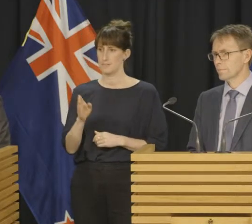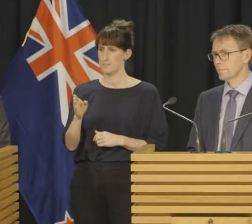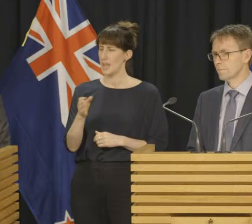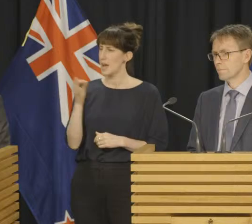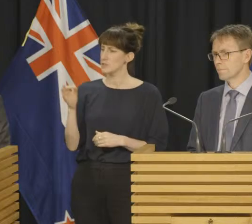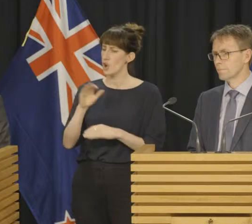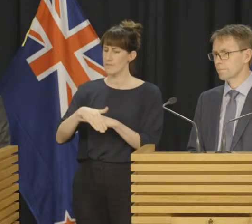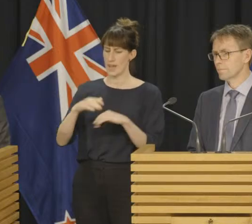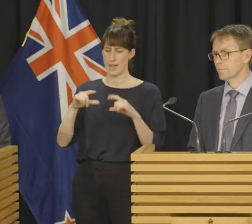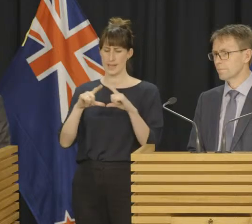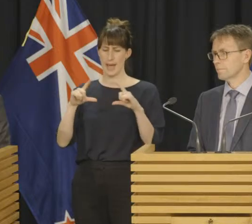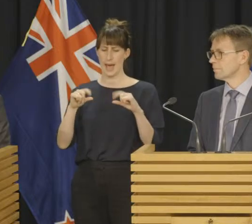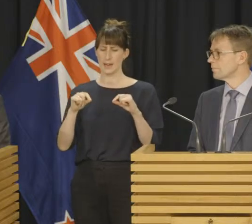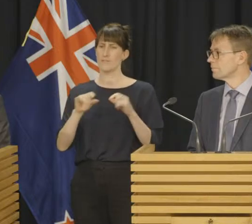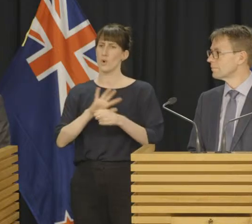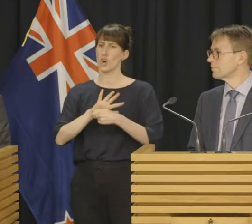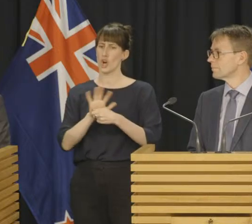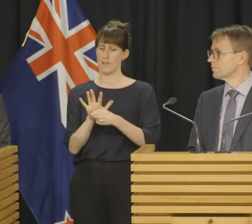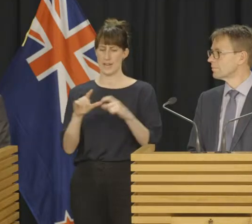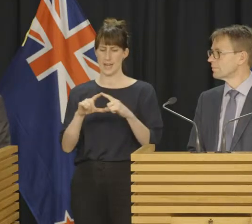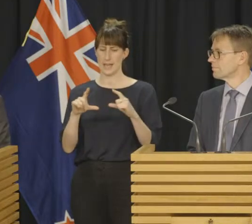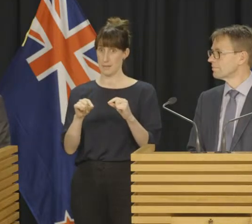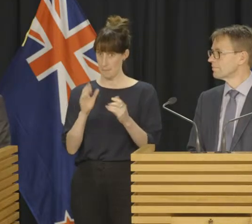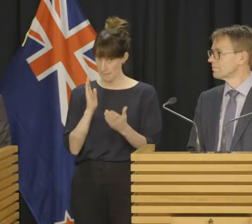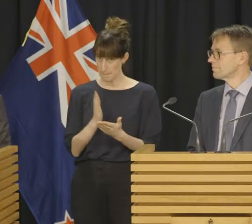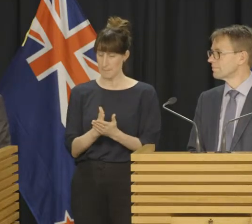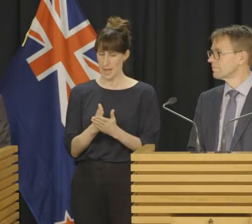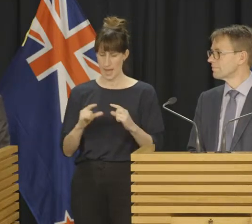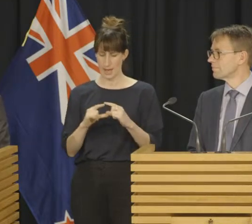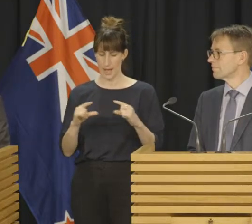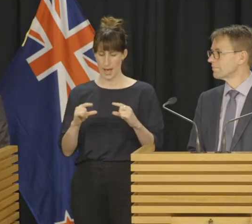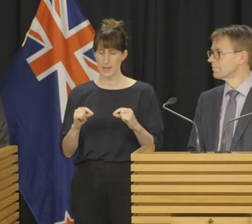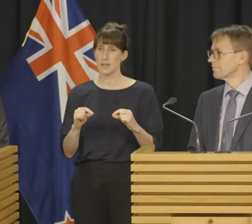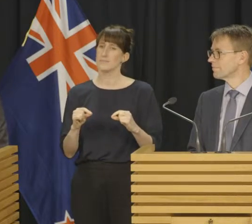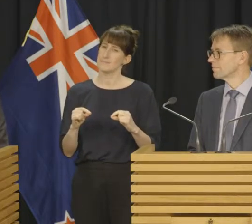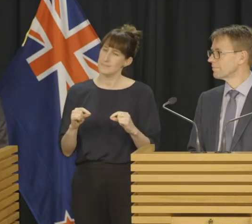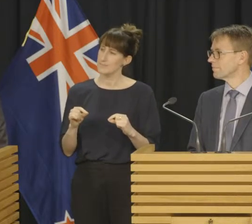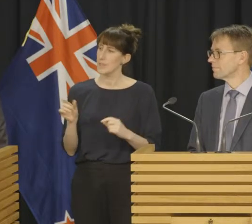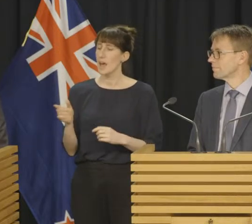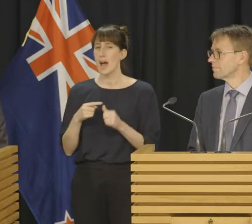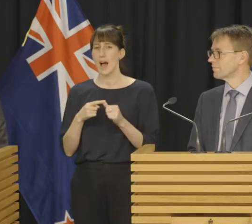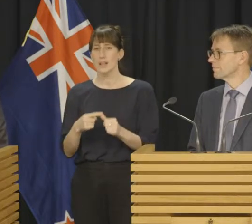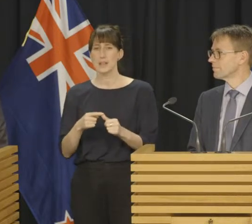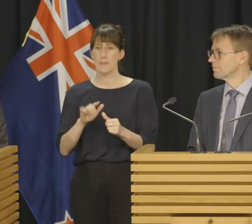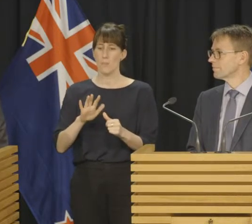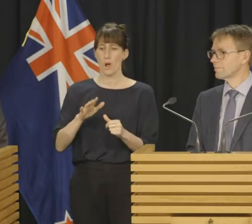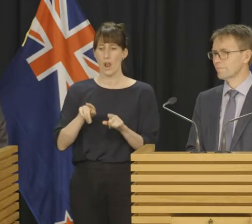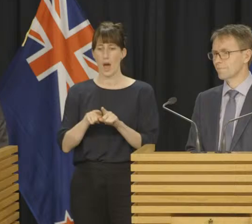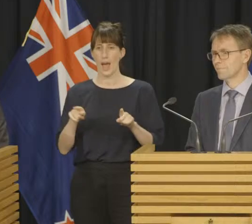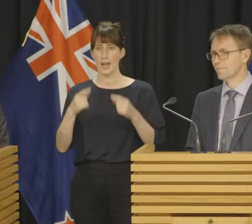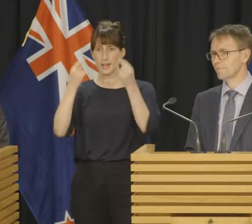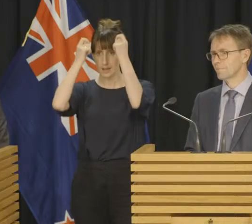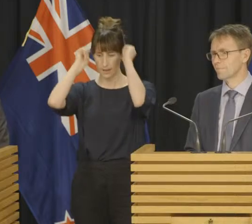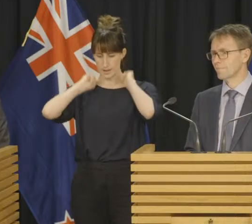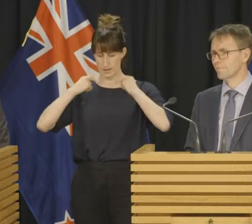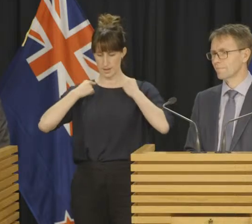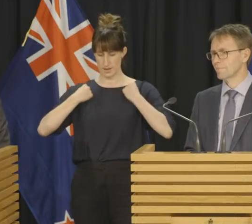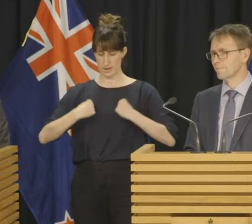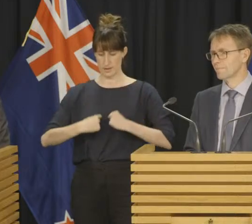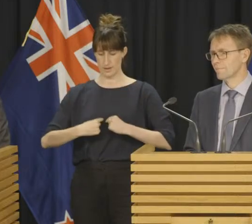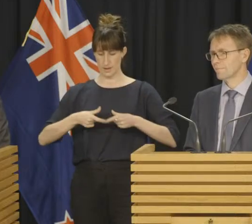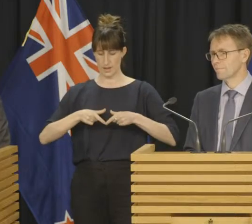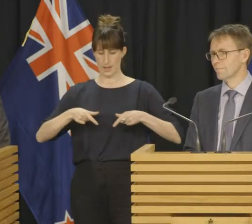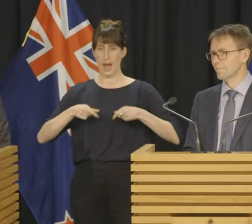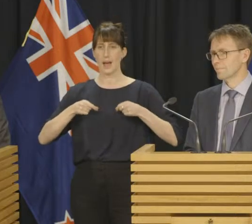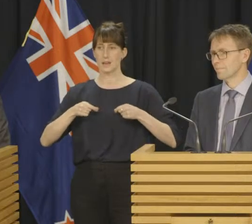card? It's my understanding is that it's a lanyard, something that it's a thing that you hang around your neck. So